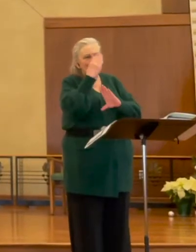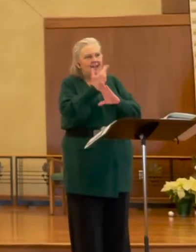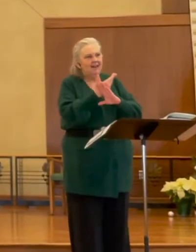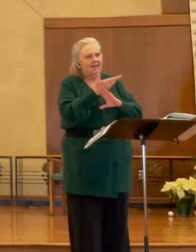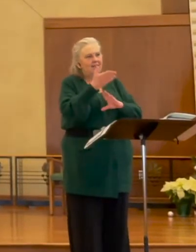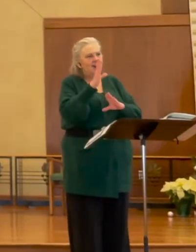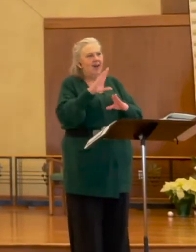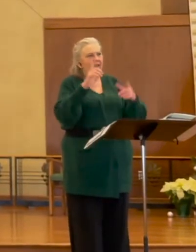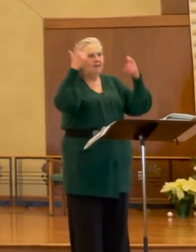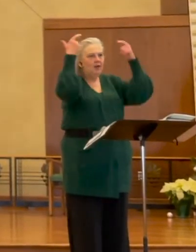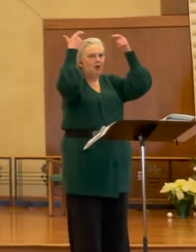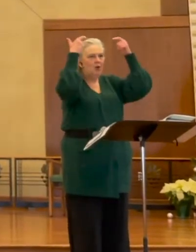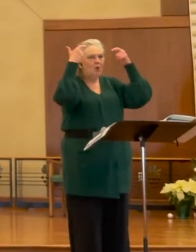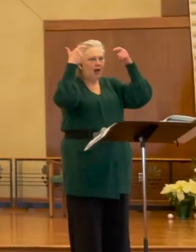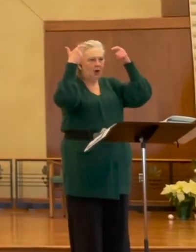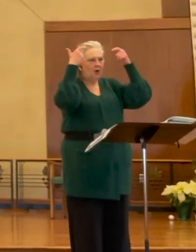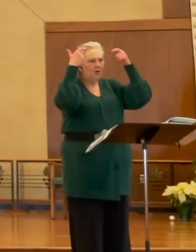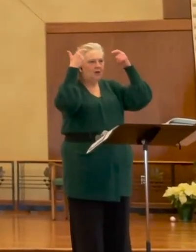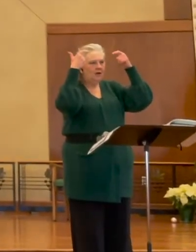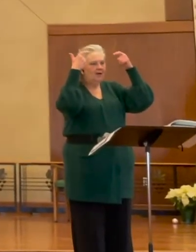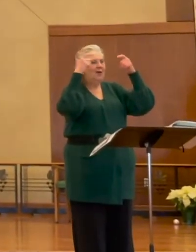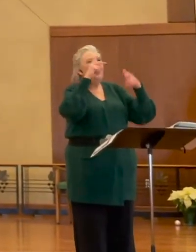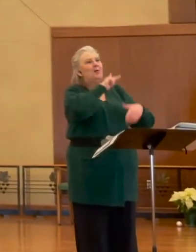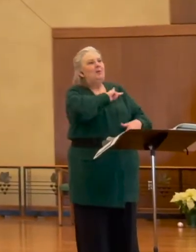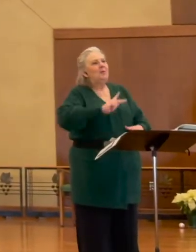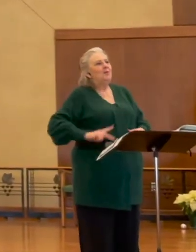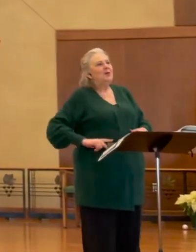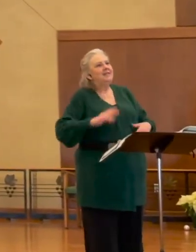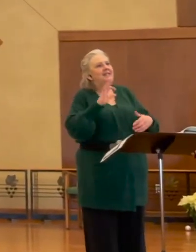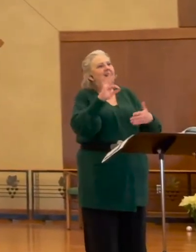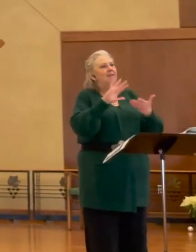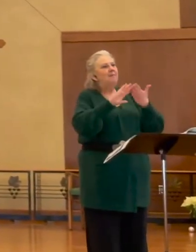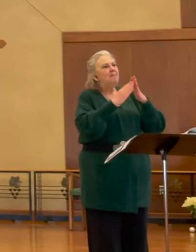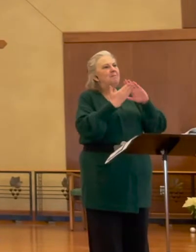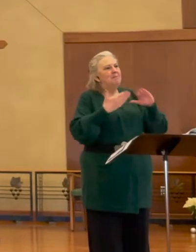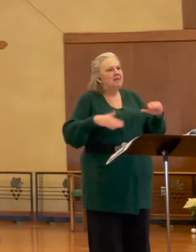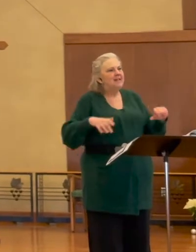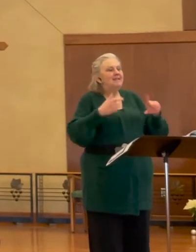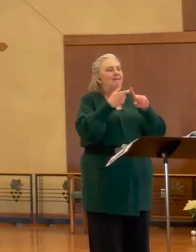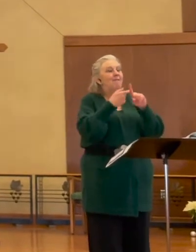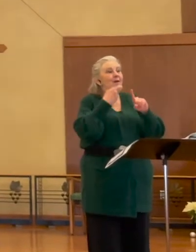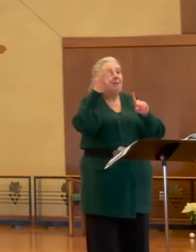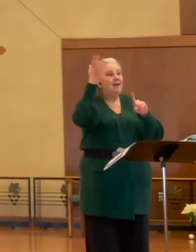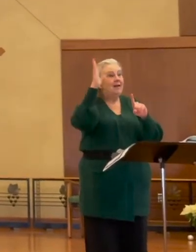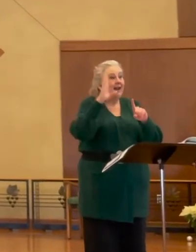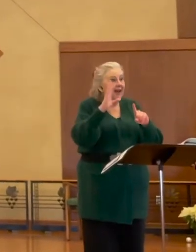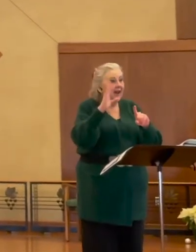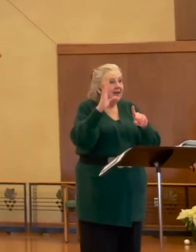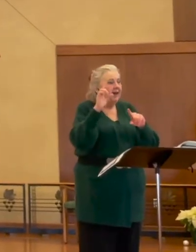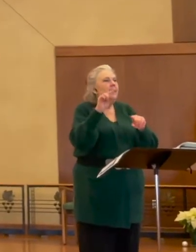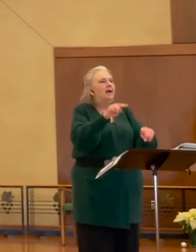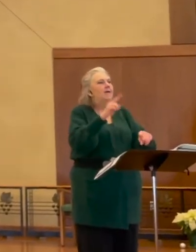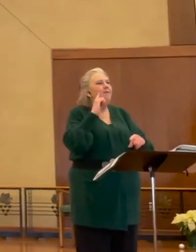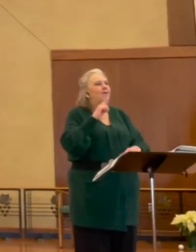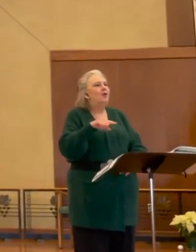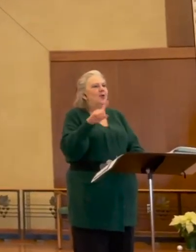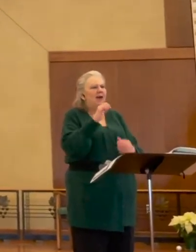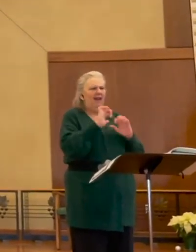Crown, Prince of Peace, Messiah. And he has come now for you. But how did this